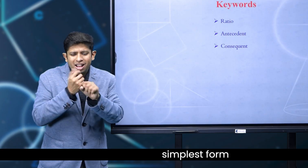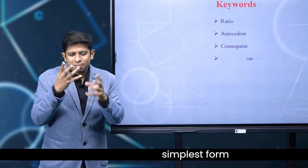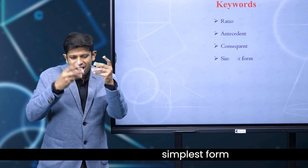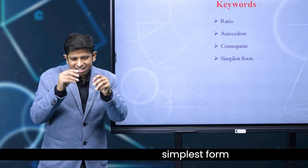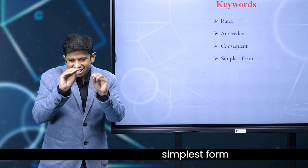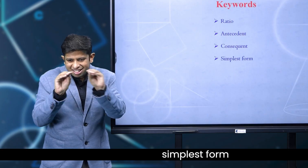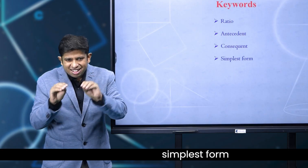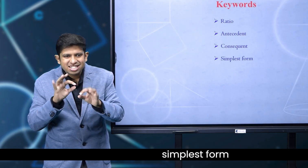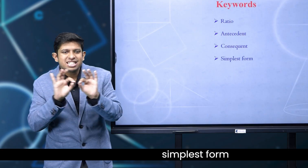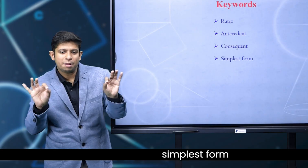simplest form,